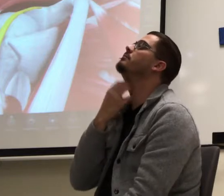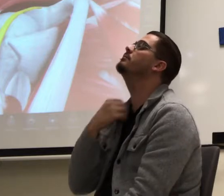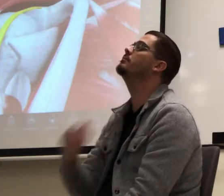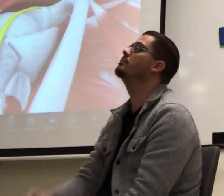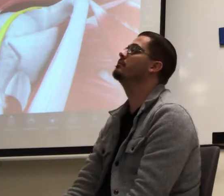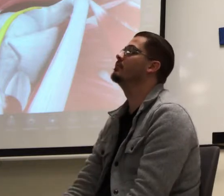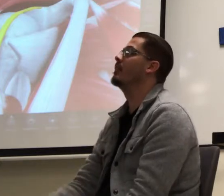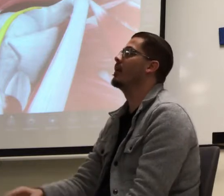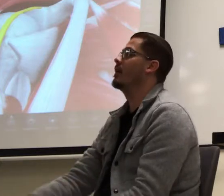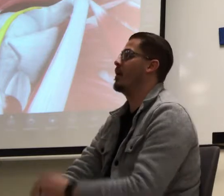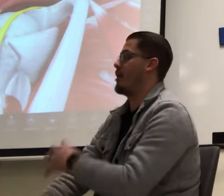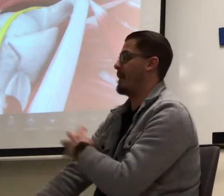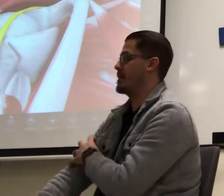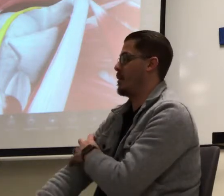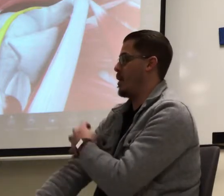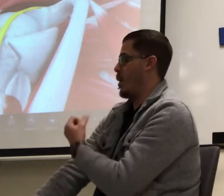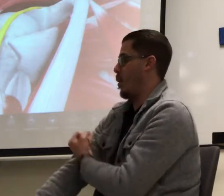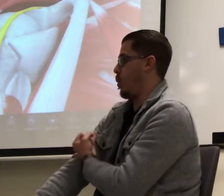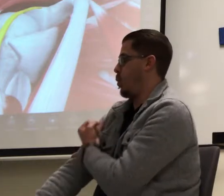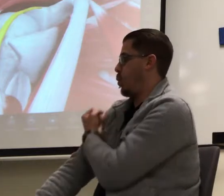lies in this groove.